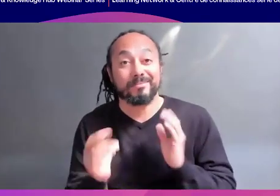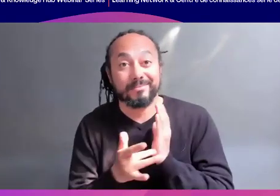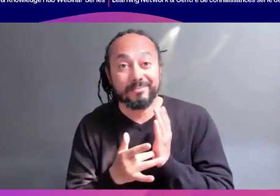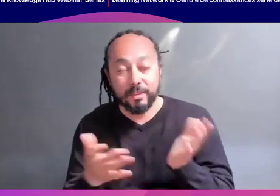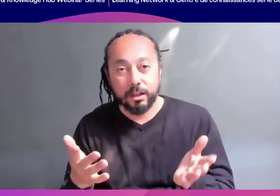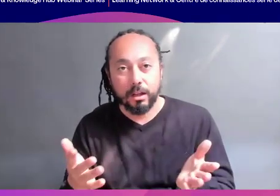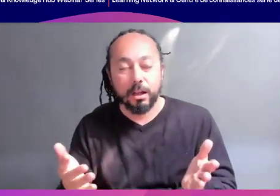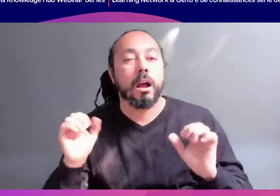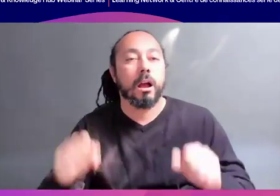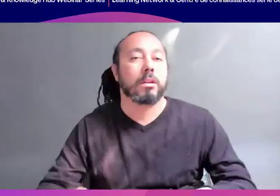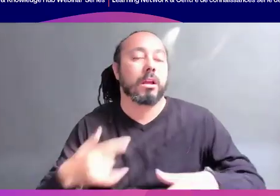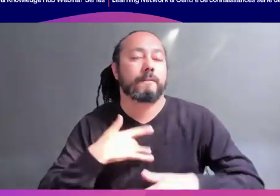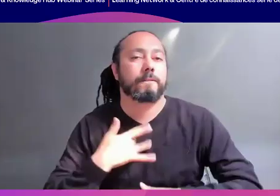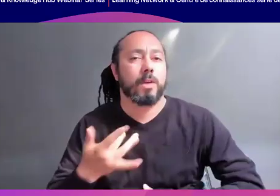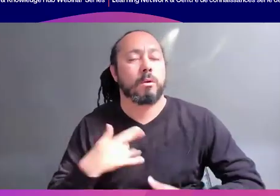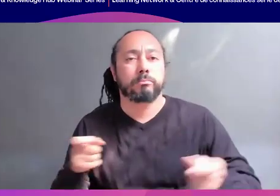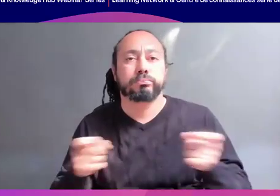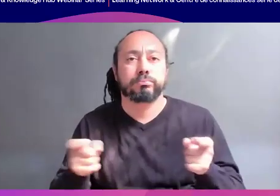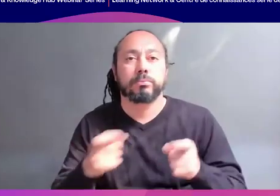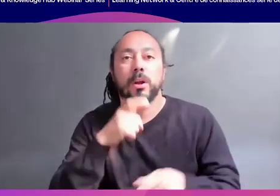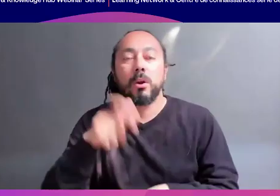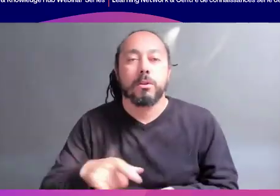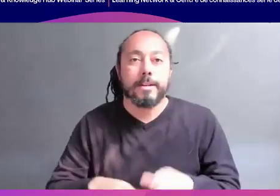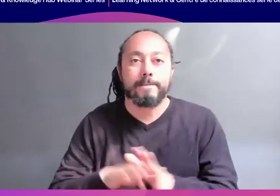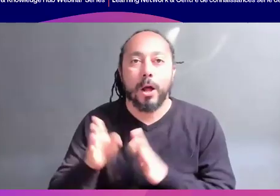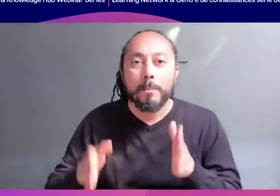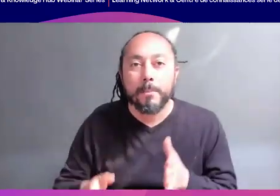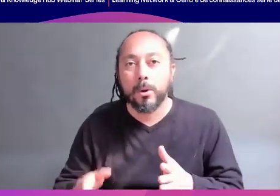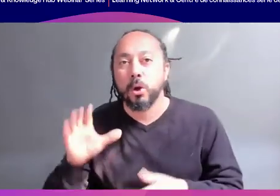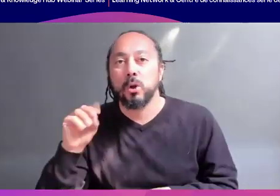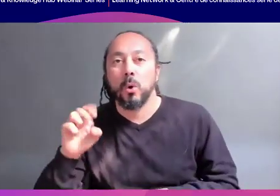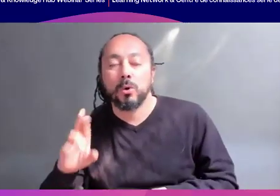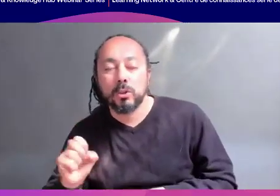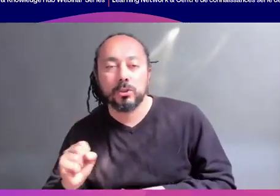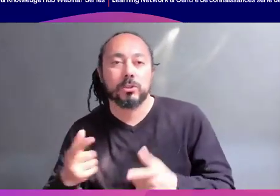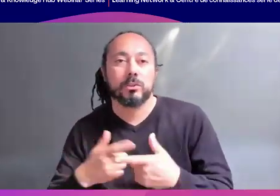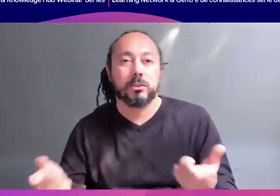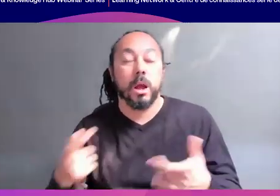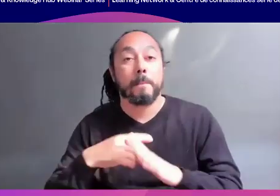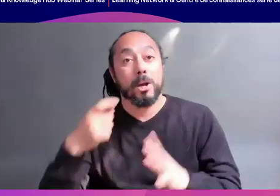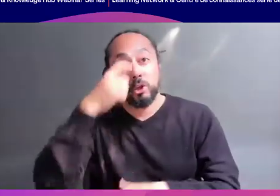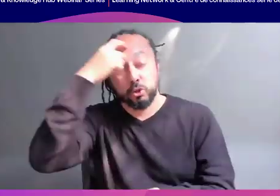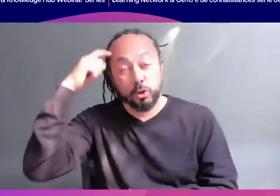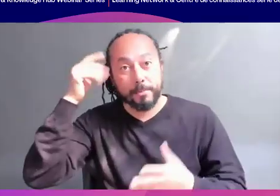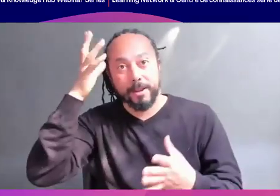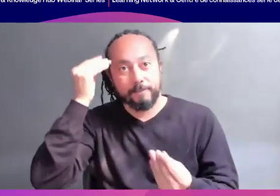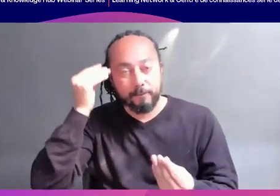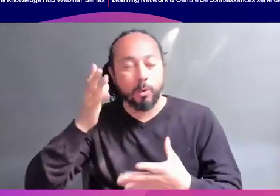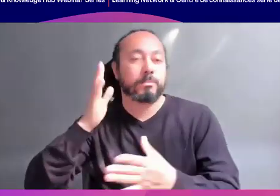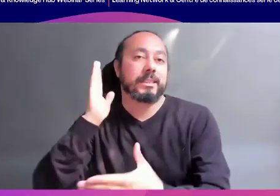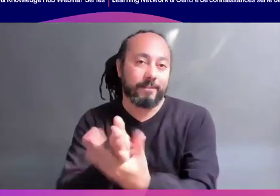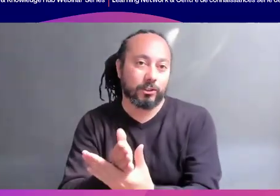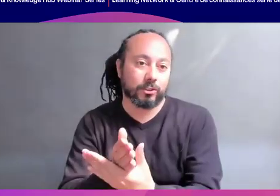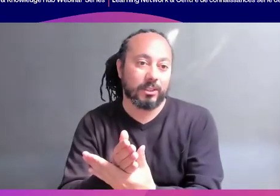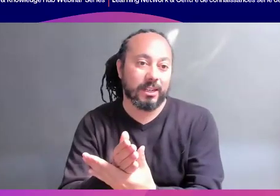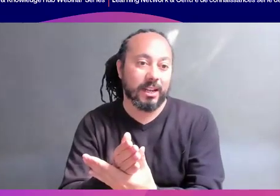to be coders and developers anymore to be able to create trauma-informed, culturally responsive, tech-based interventions. And Lana touched on